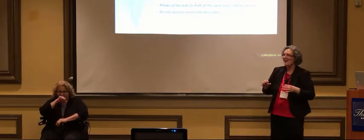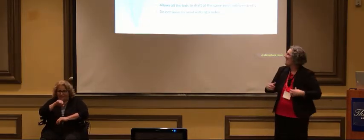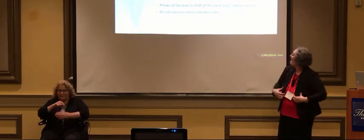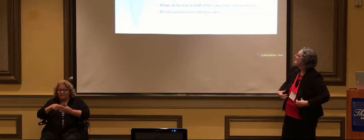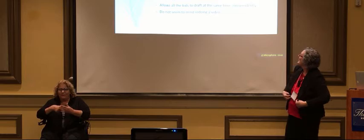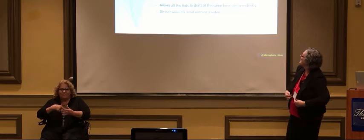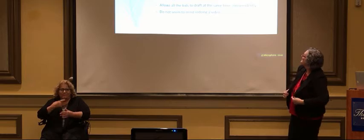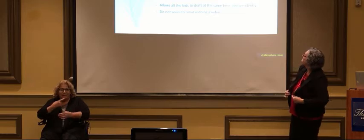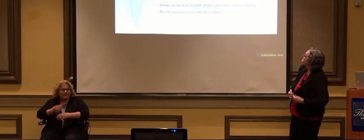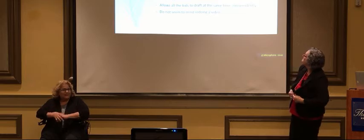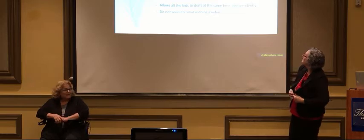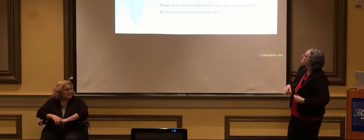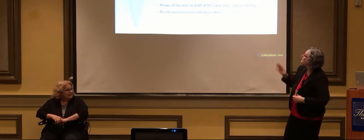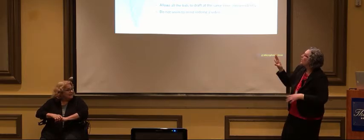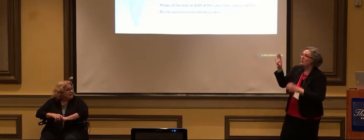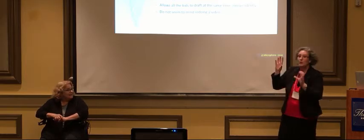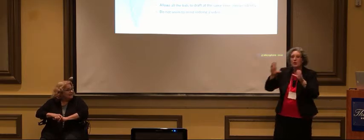saying.